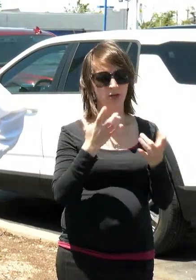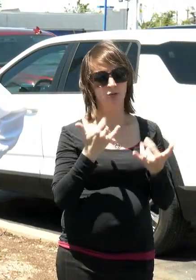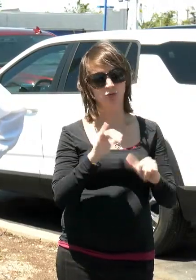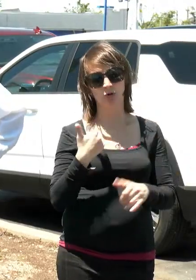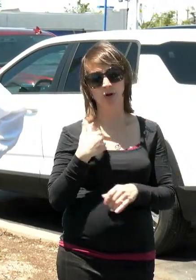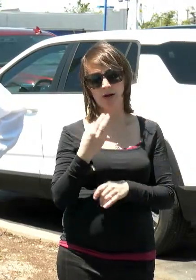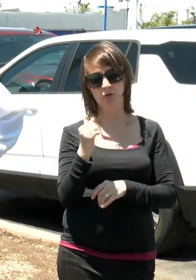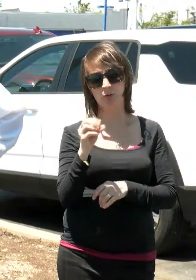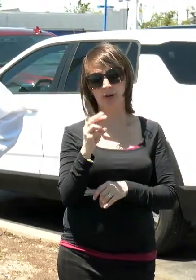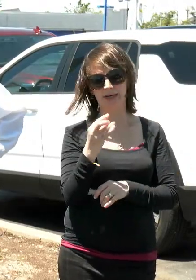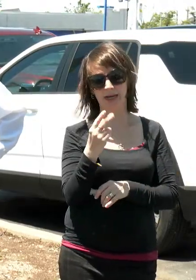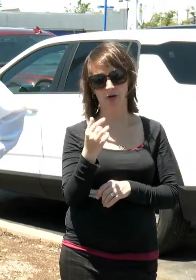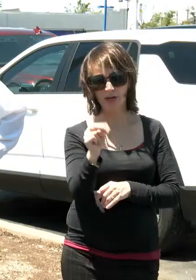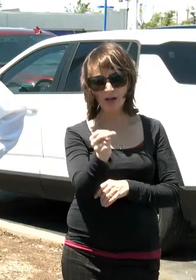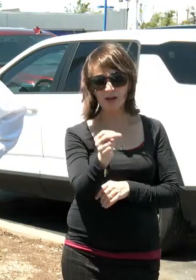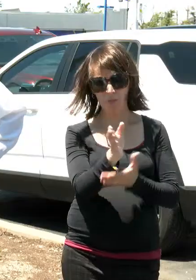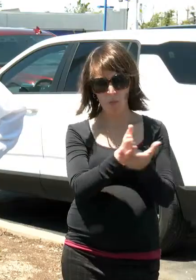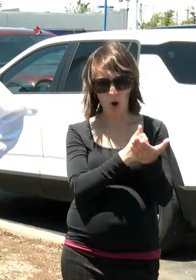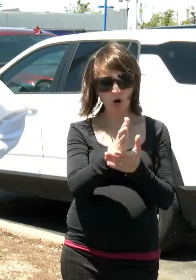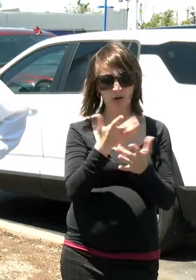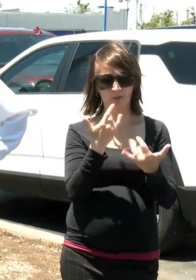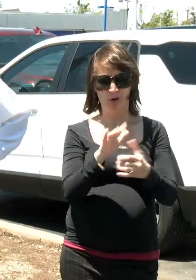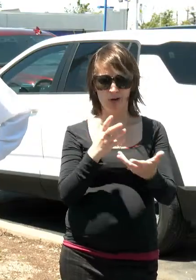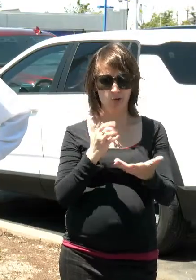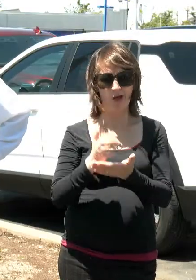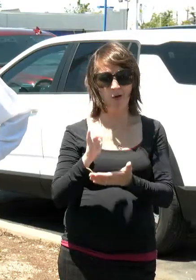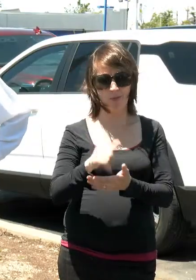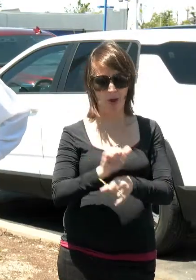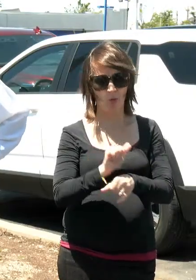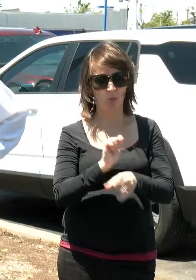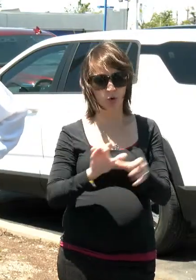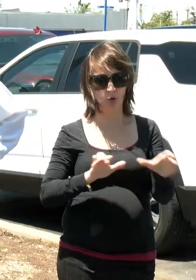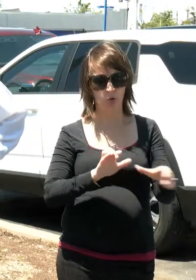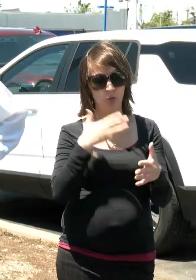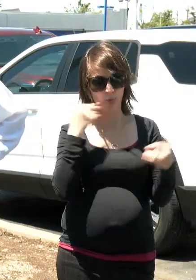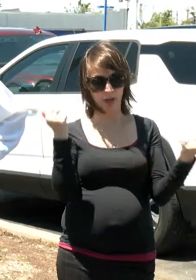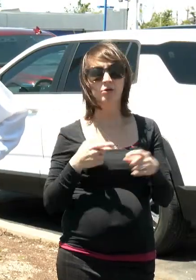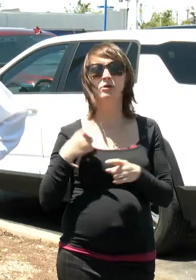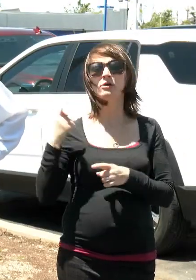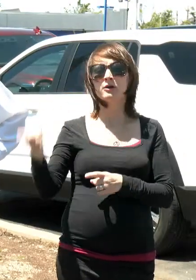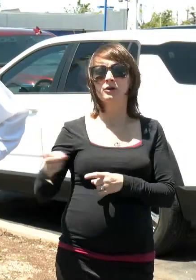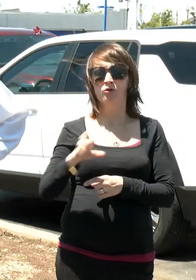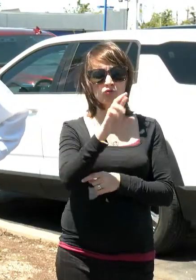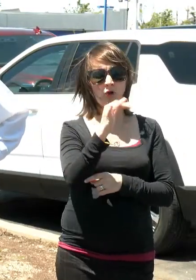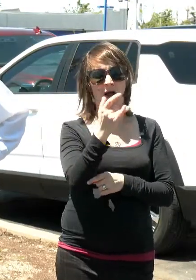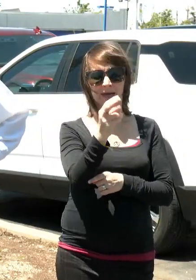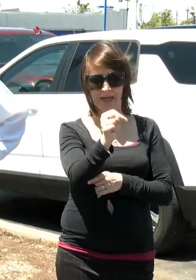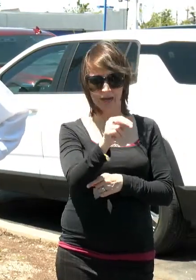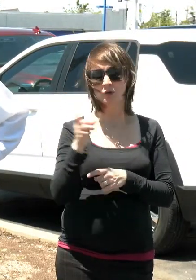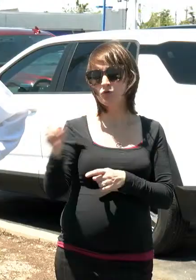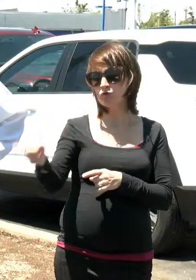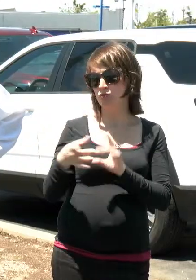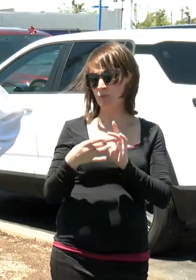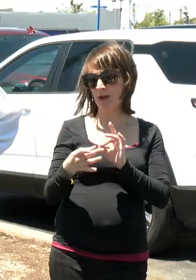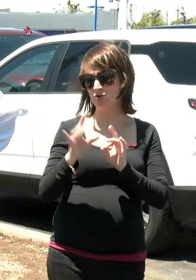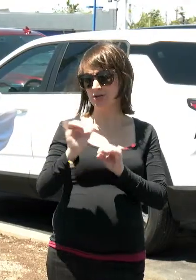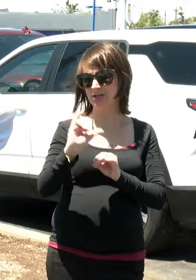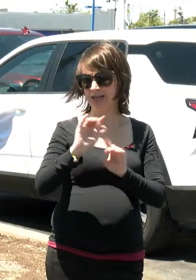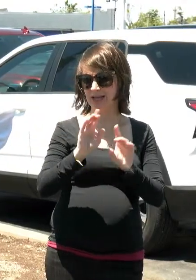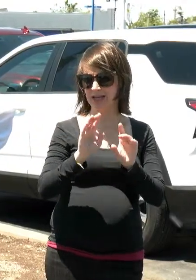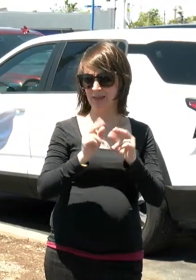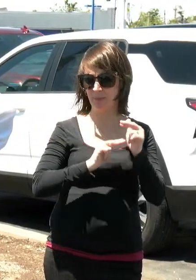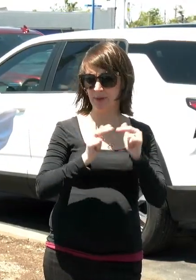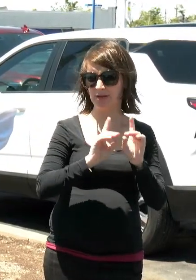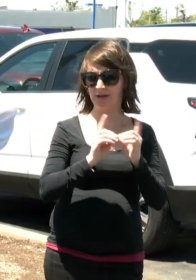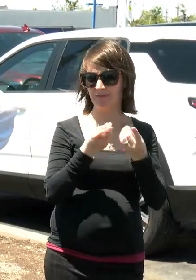significant humanitarian component to the work that they can do here for us. Ryan. Yeah, you mentioned this misinformation about the building division notices.